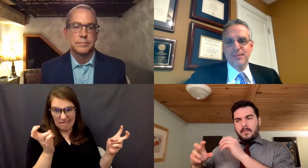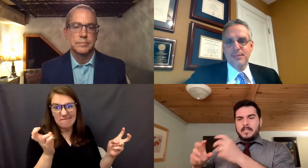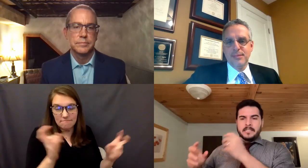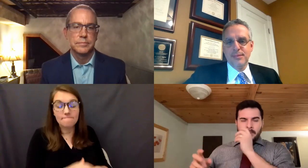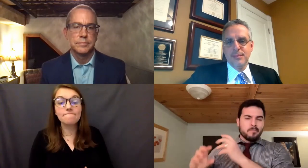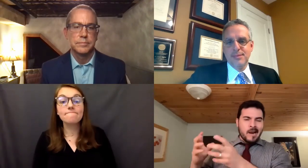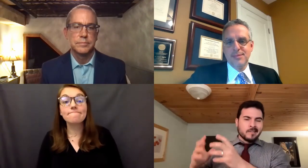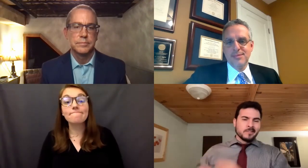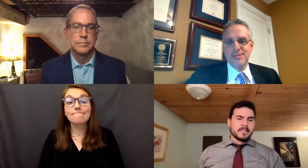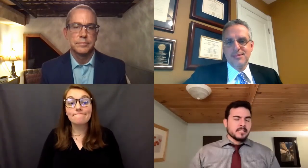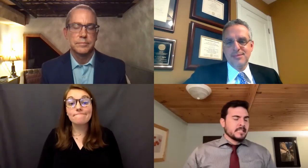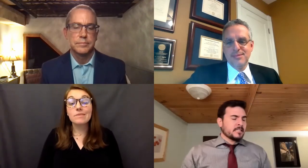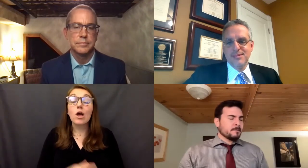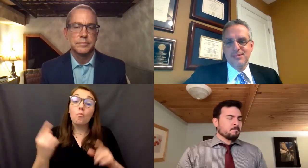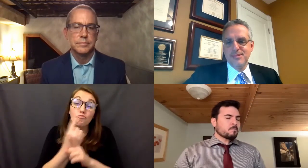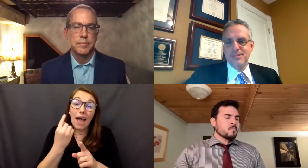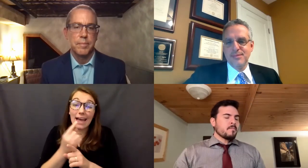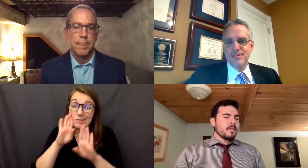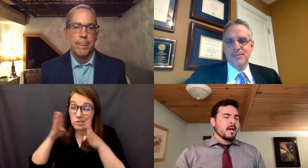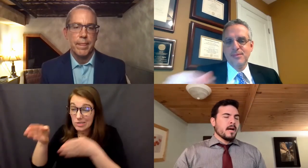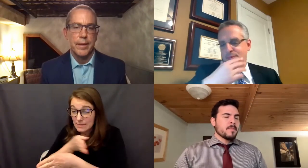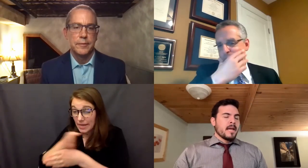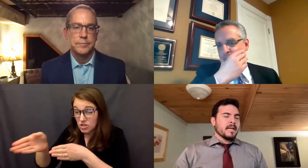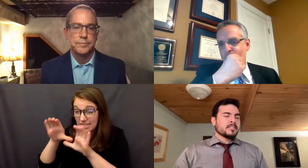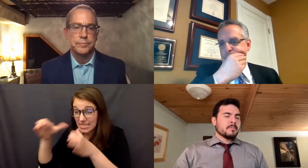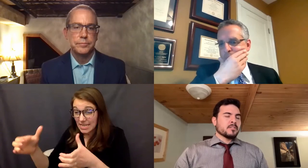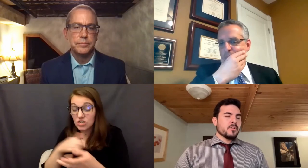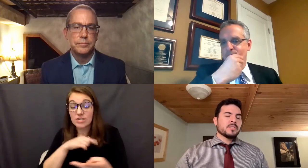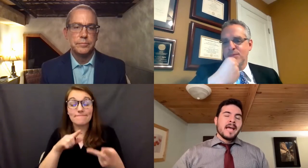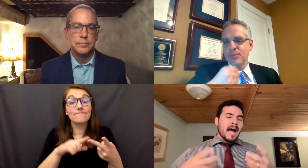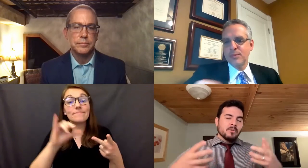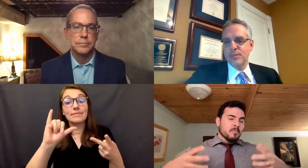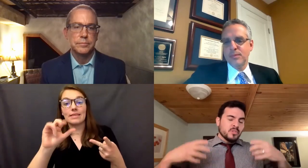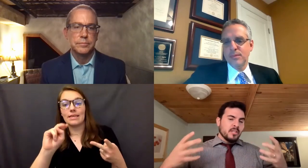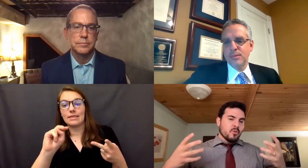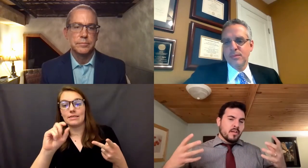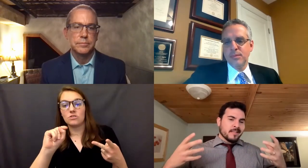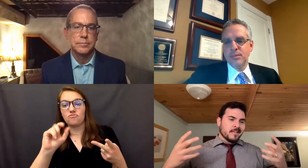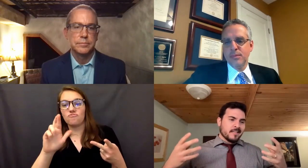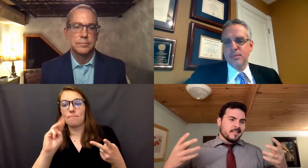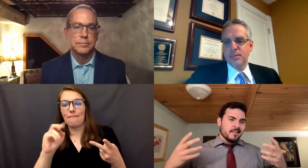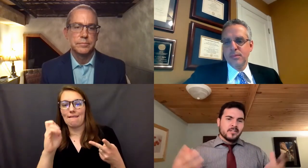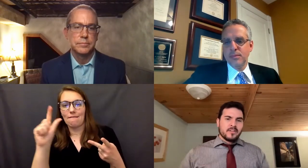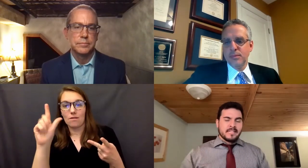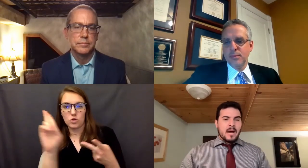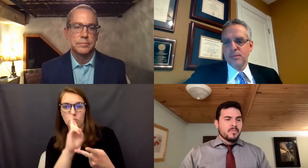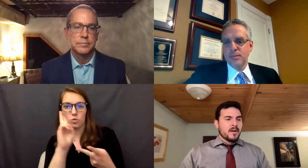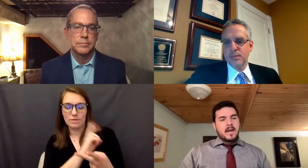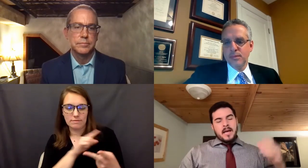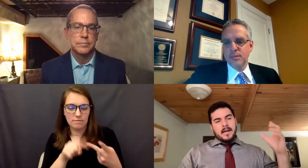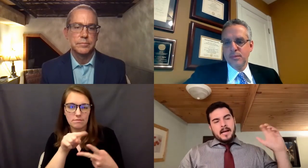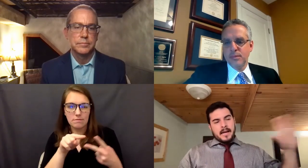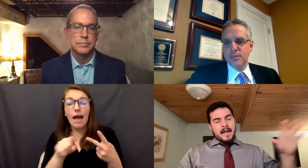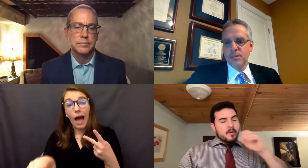Now, the distinction between practical specialization and instrumental use, mostly looking at the literature that's out